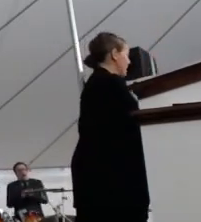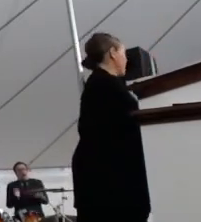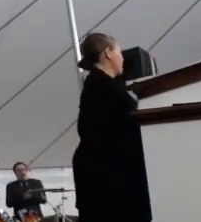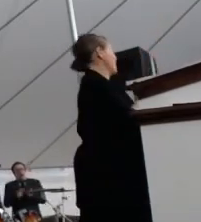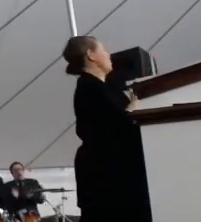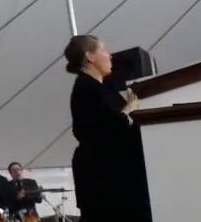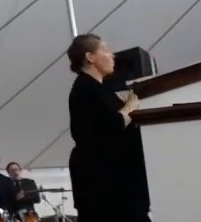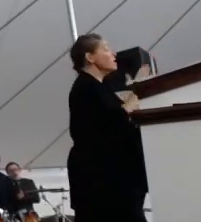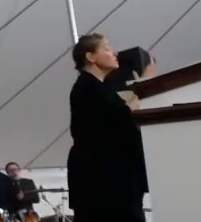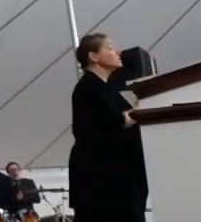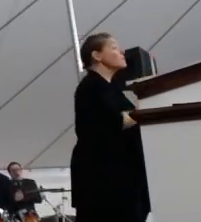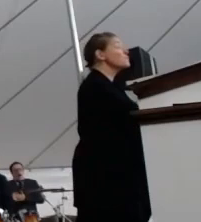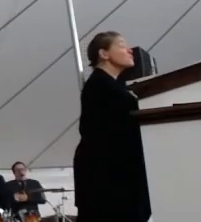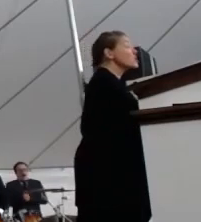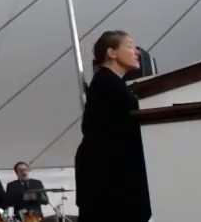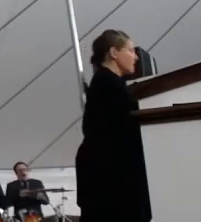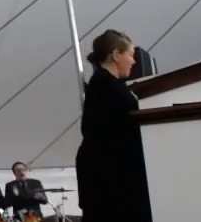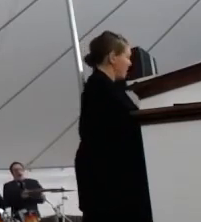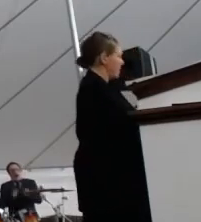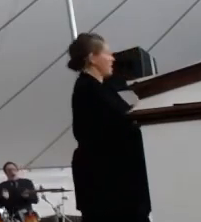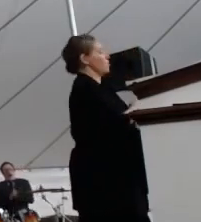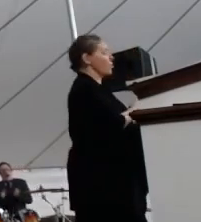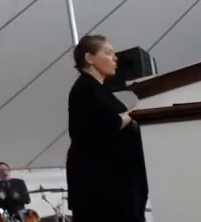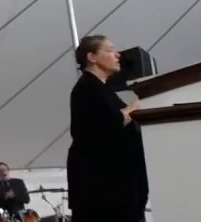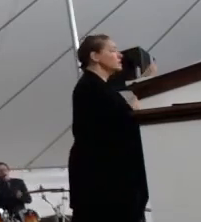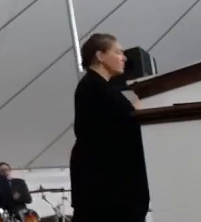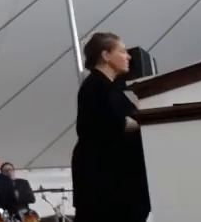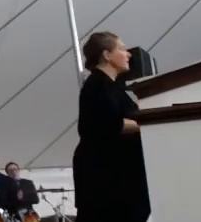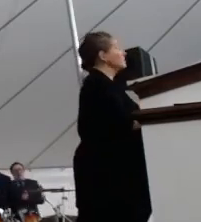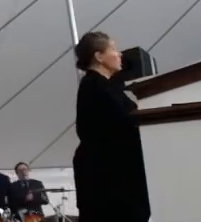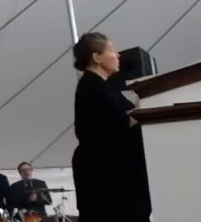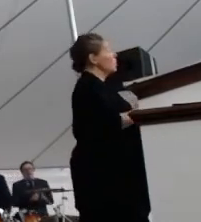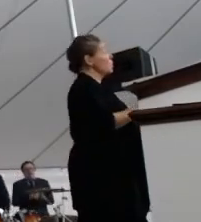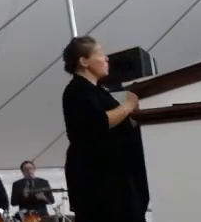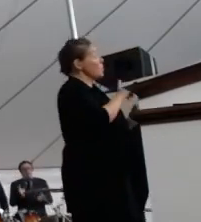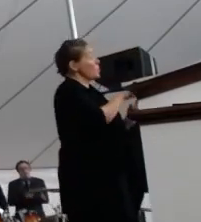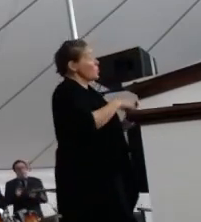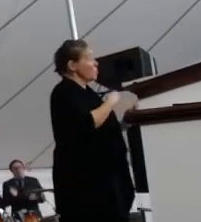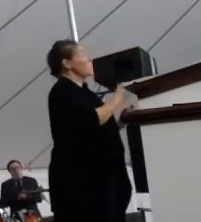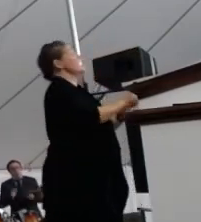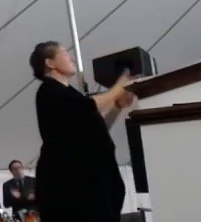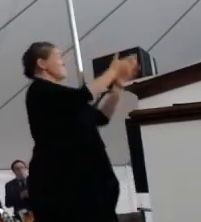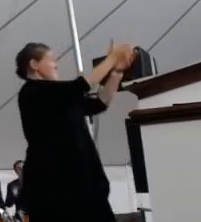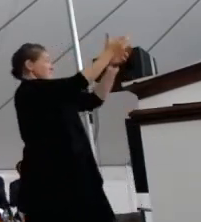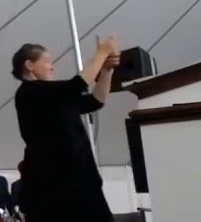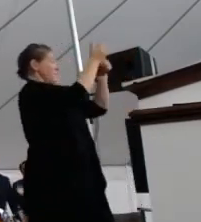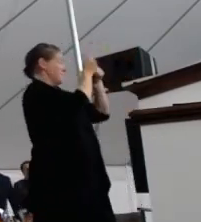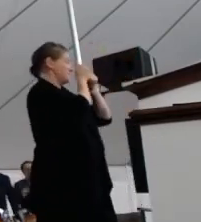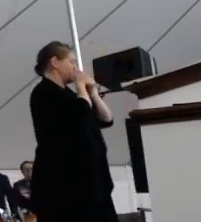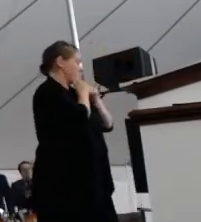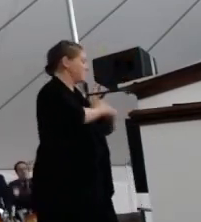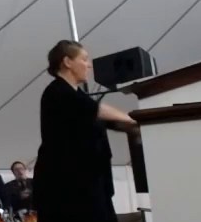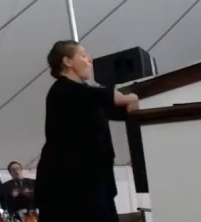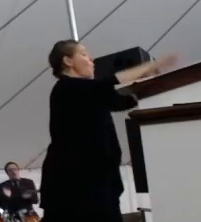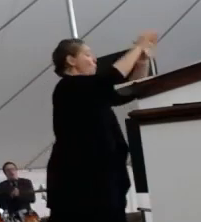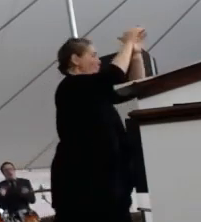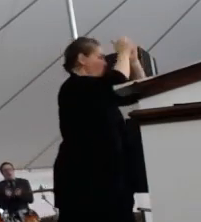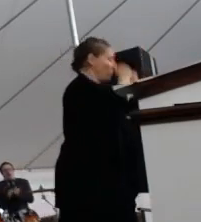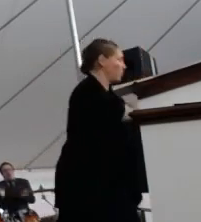When you begin to let go of things and stuff begins to flow, you'll find out how much power God has.